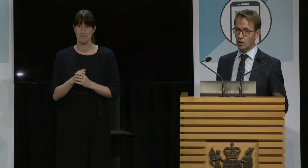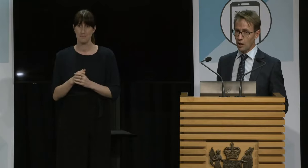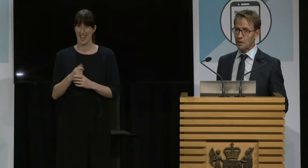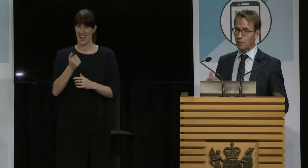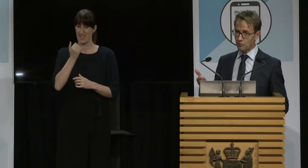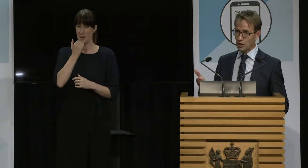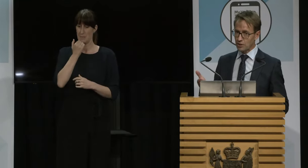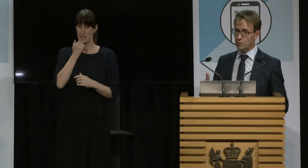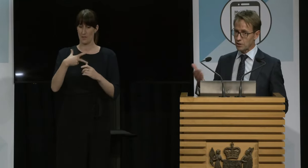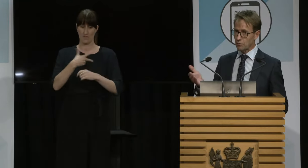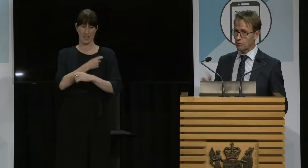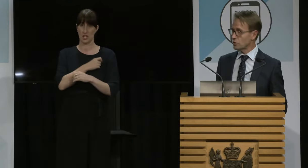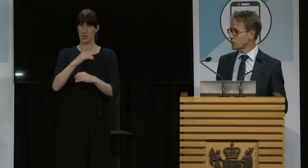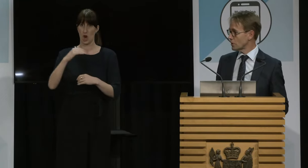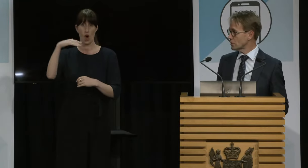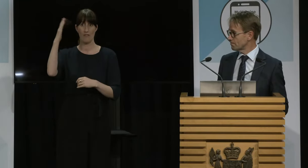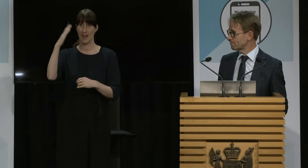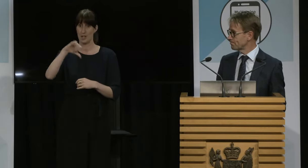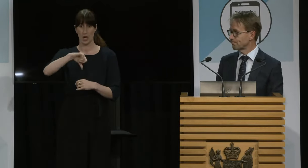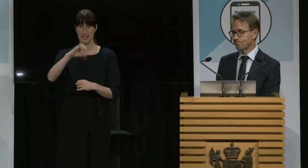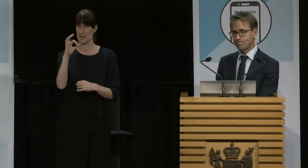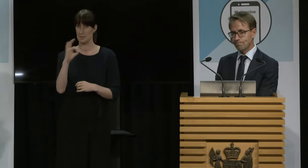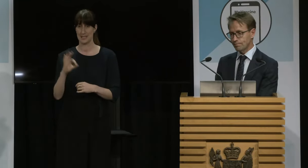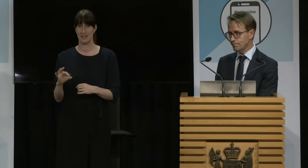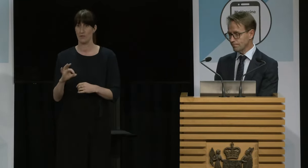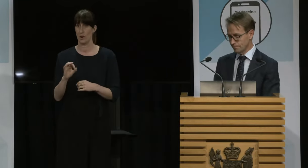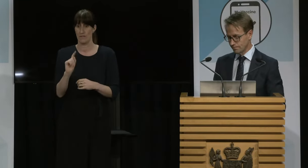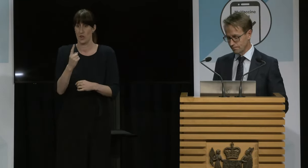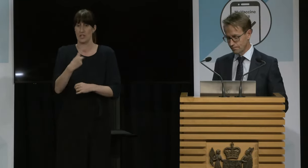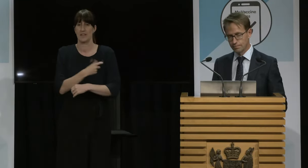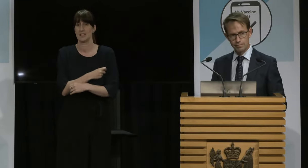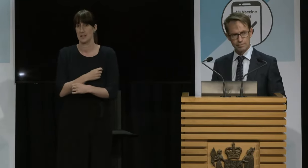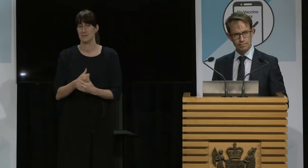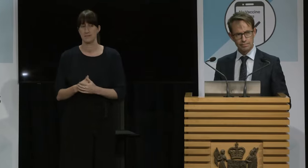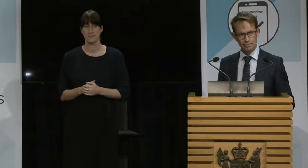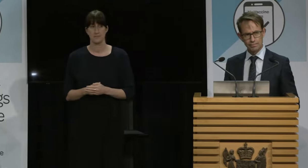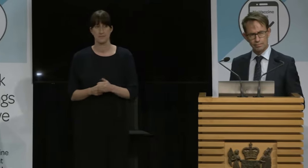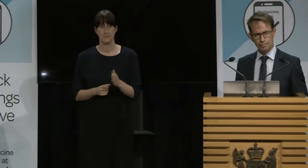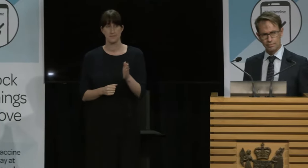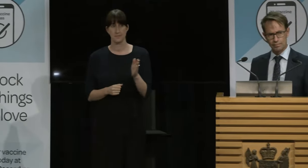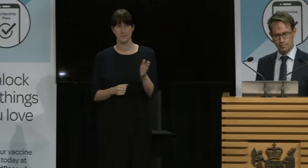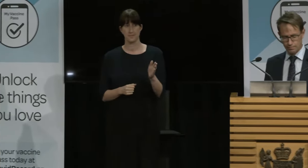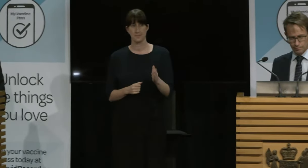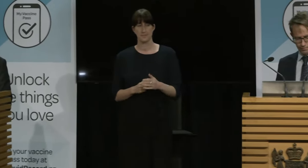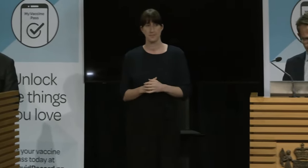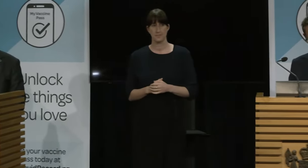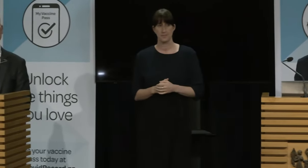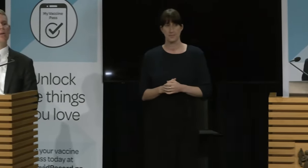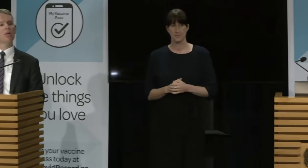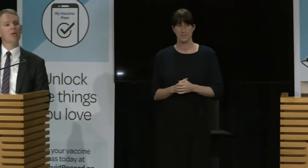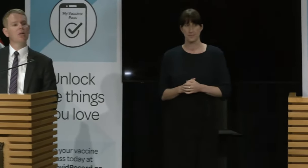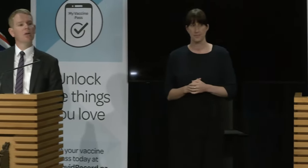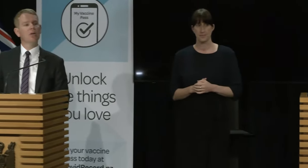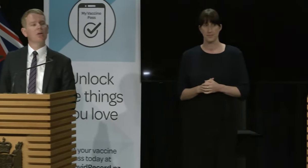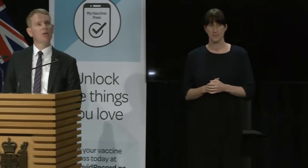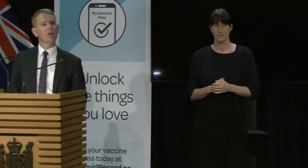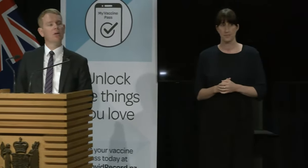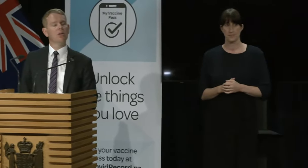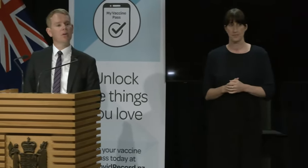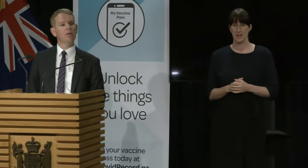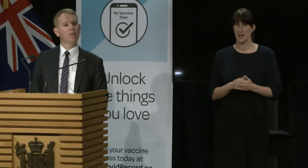climbing above 90% for first dose. The report showed that the two-person